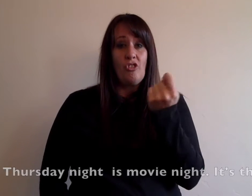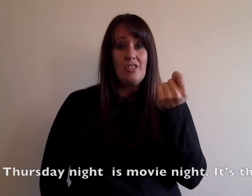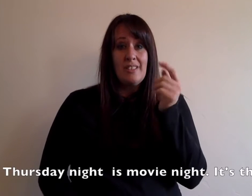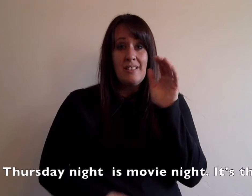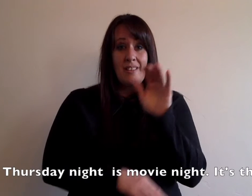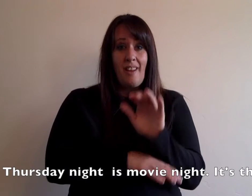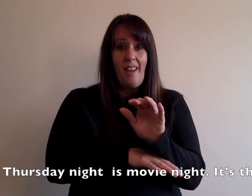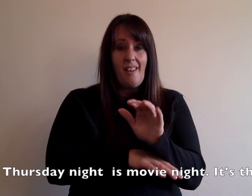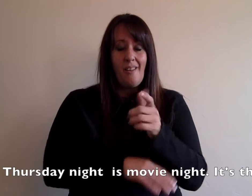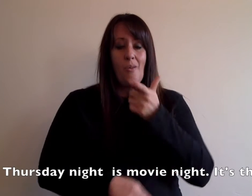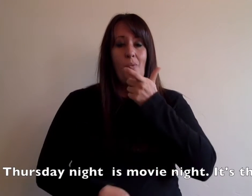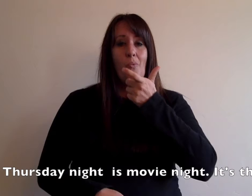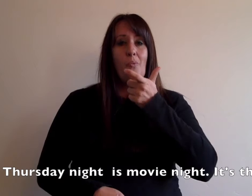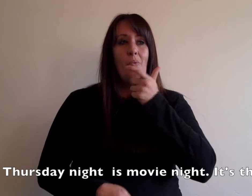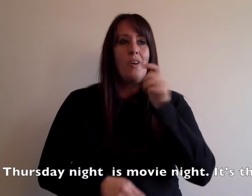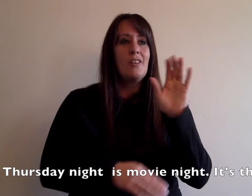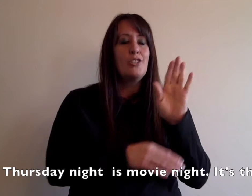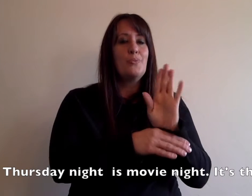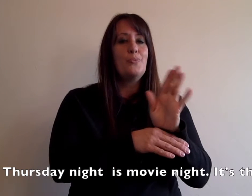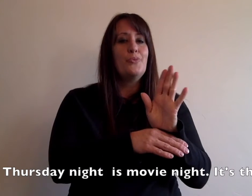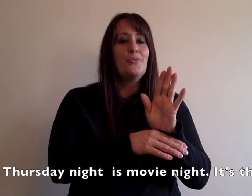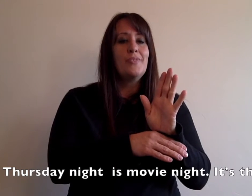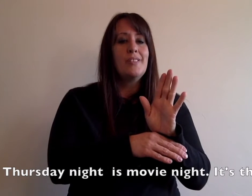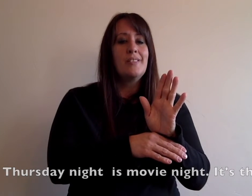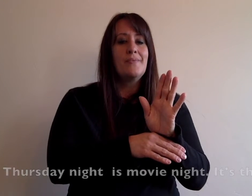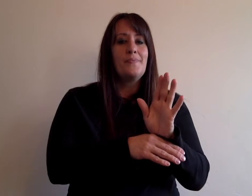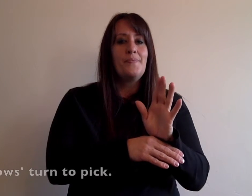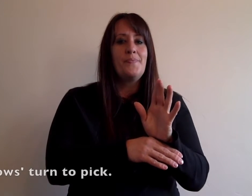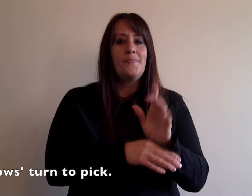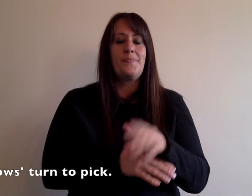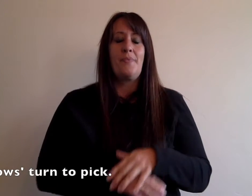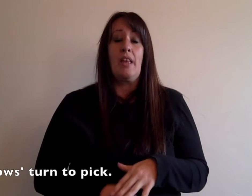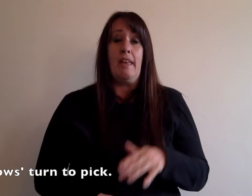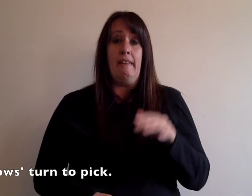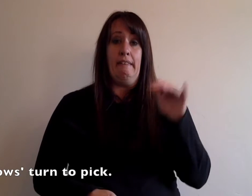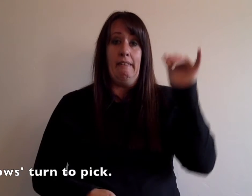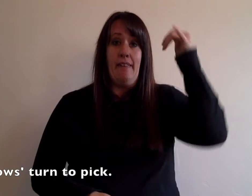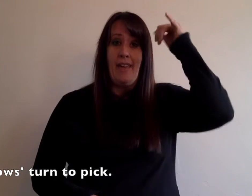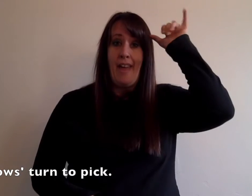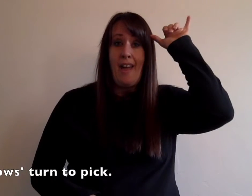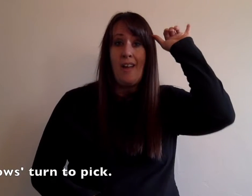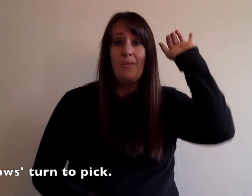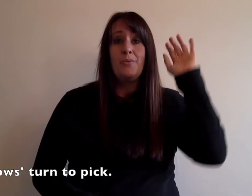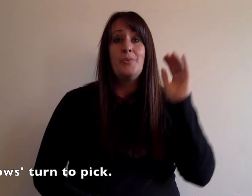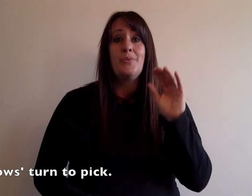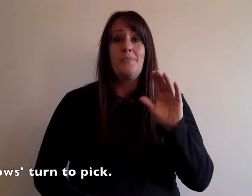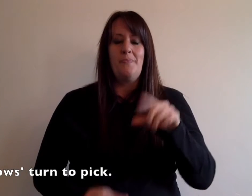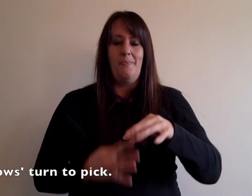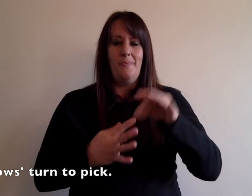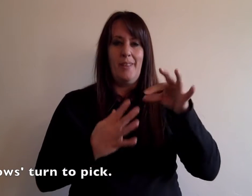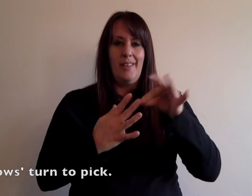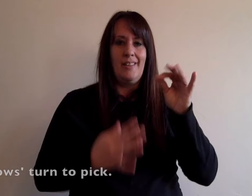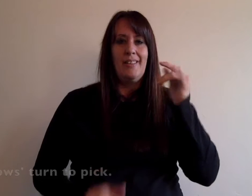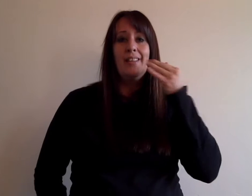Thursday night is movie night. It's the cows' turn to pick. Giggle, Giggle, Giggle, Moo.